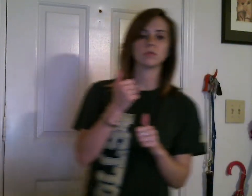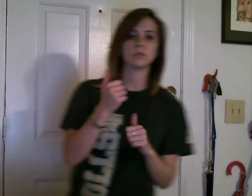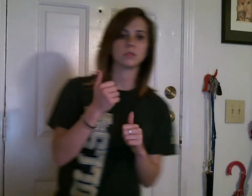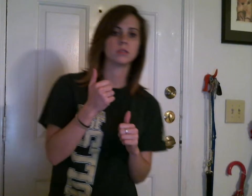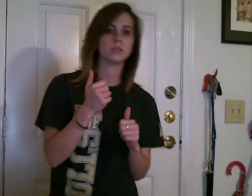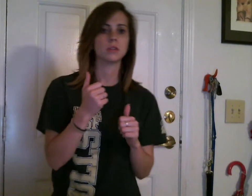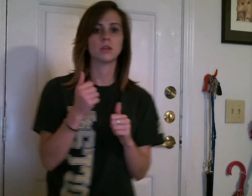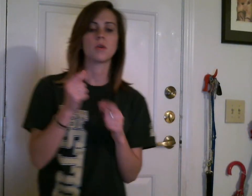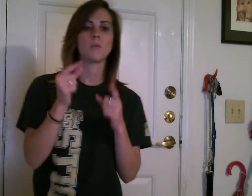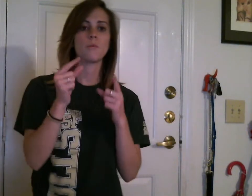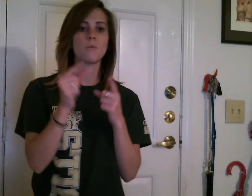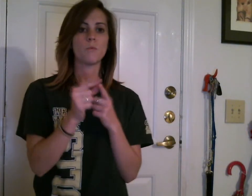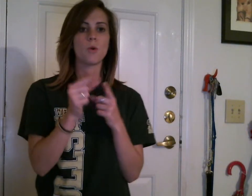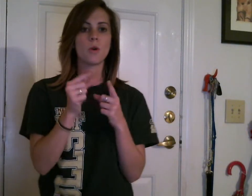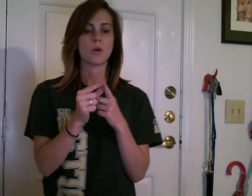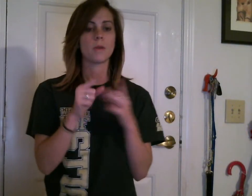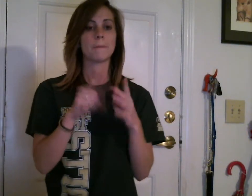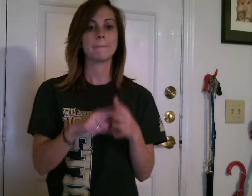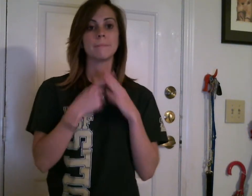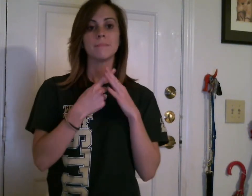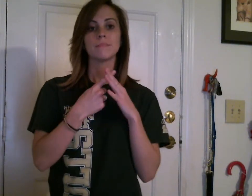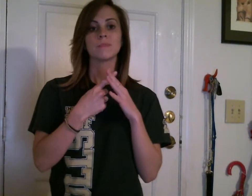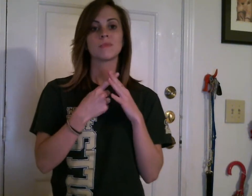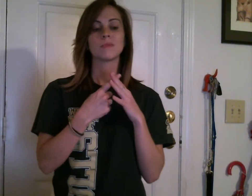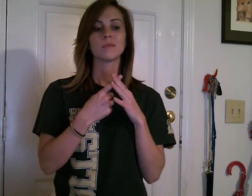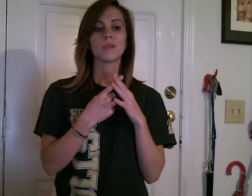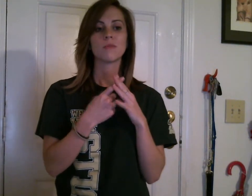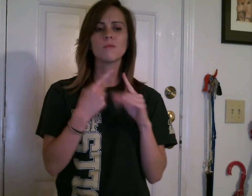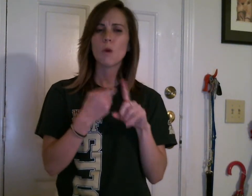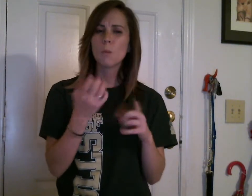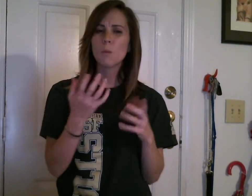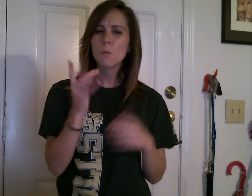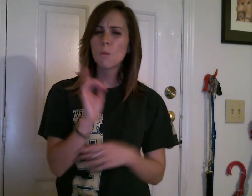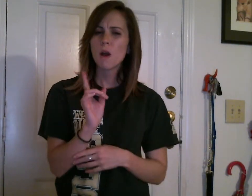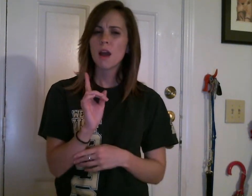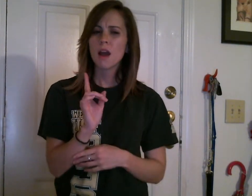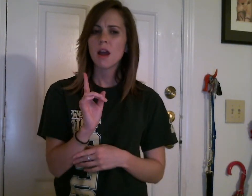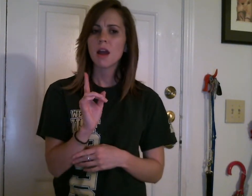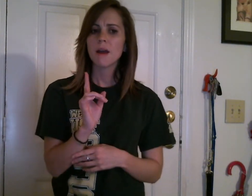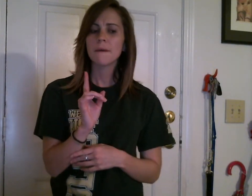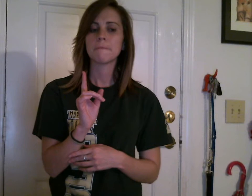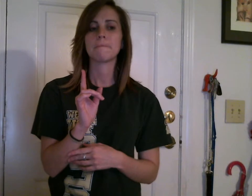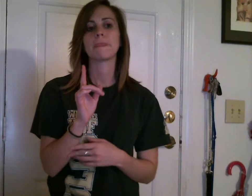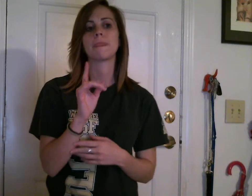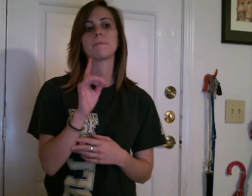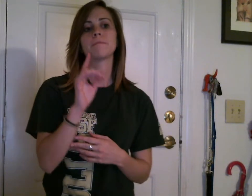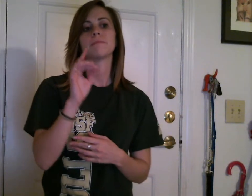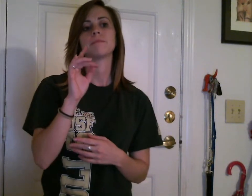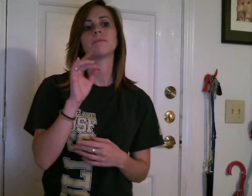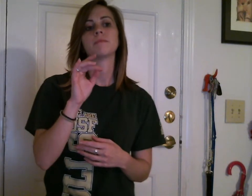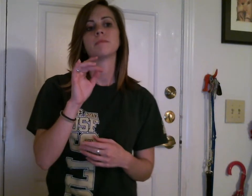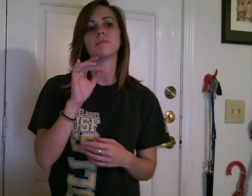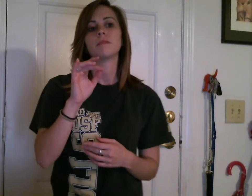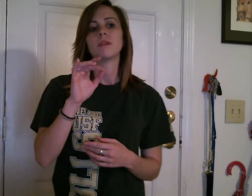Latin. We also take some word parts from mythology, some acronyms. Anybody know what an acronym is?